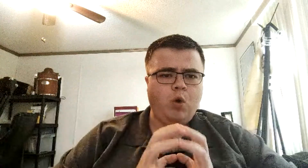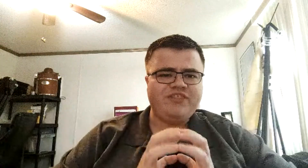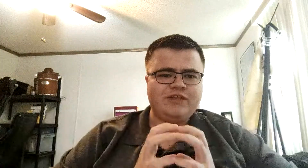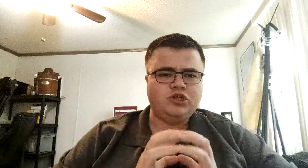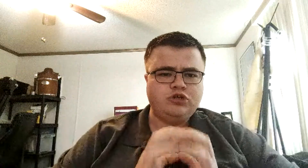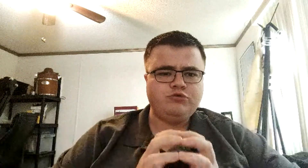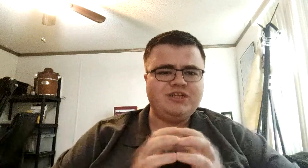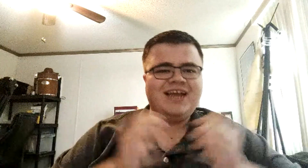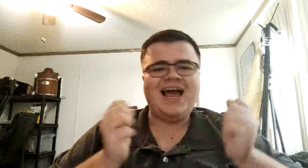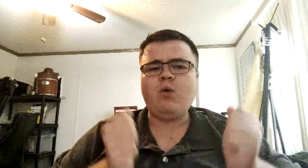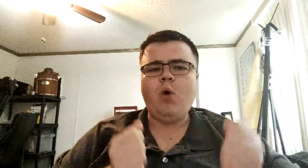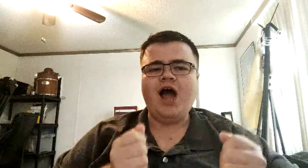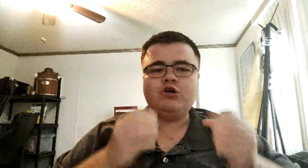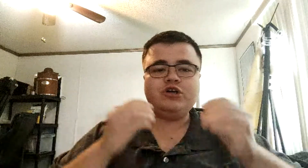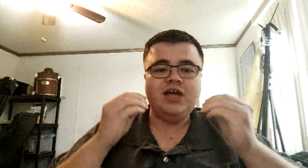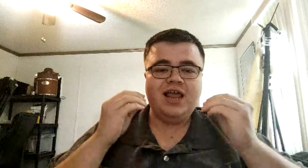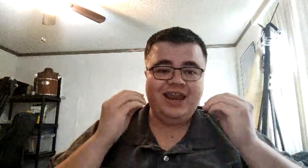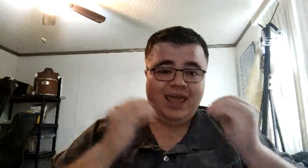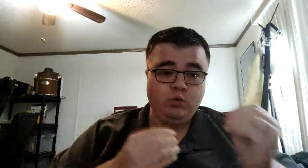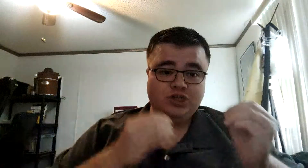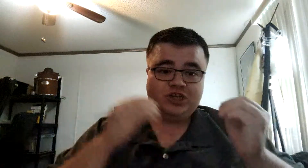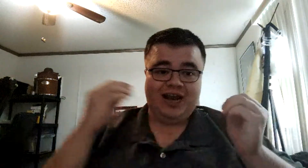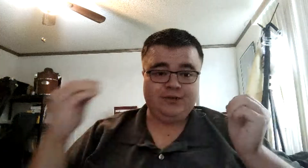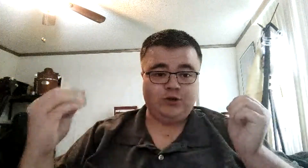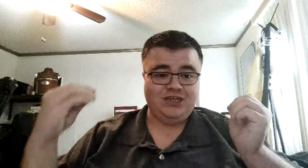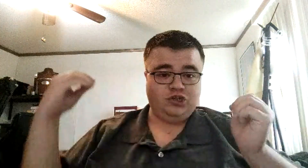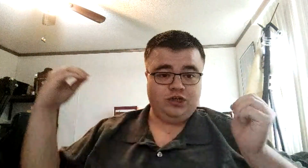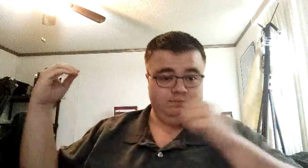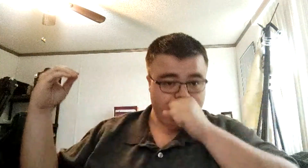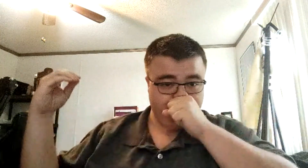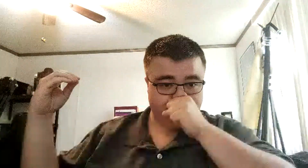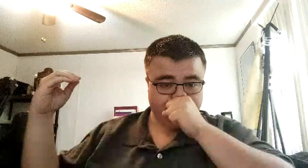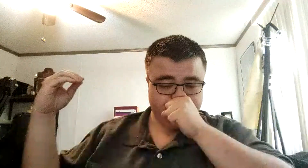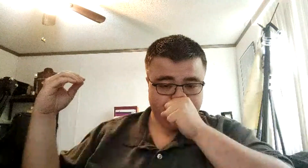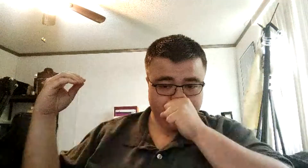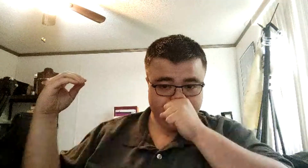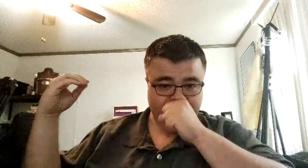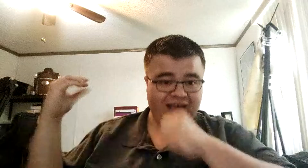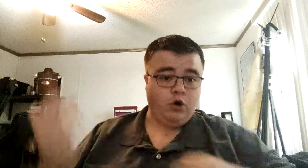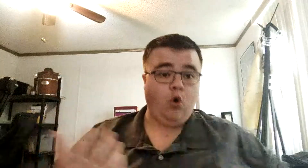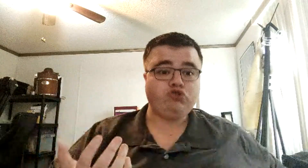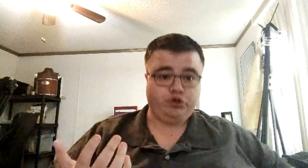want their children to acquire language, education, and culture.